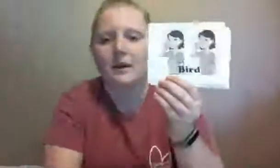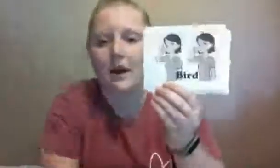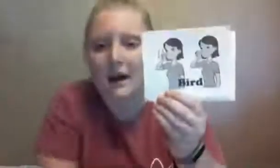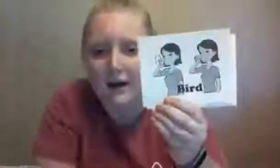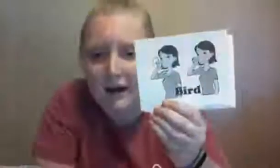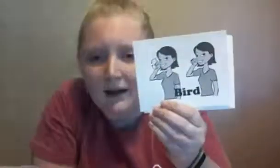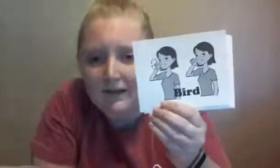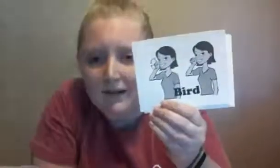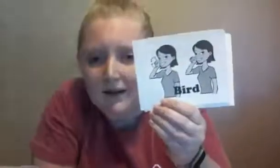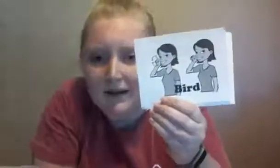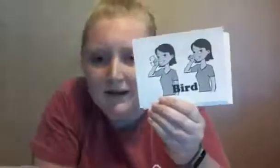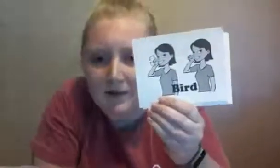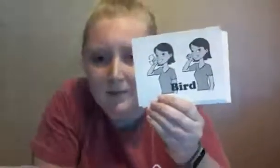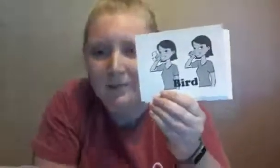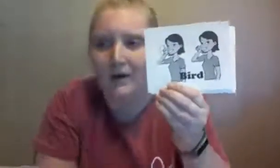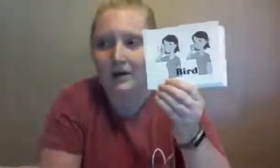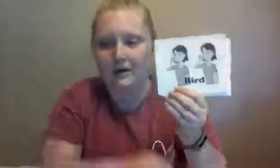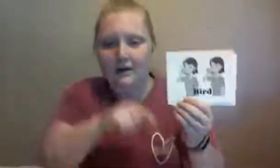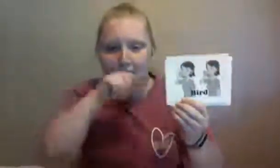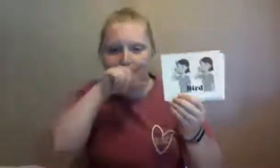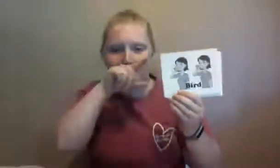Our next sign is bird.